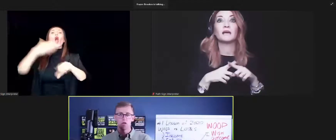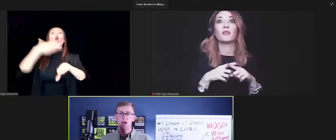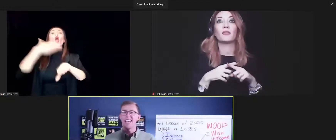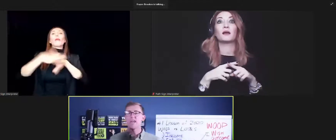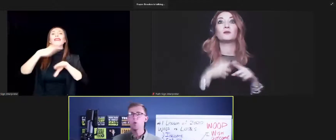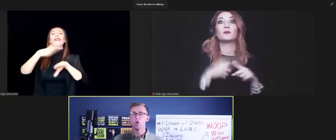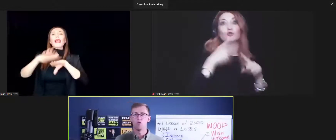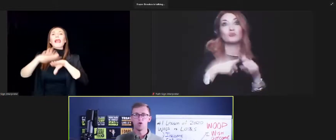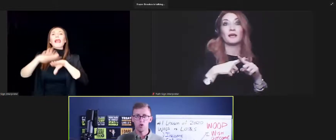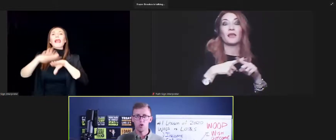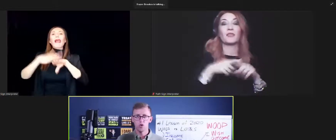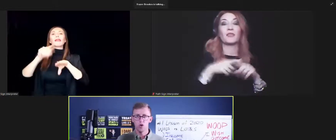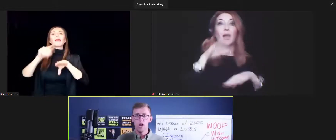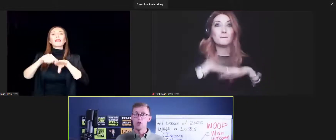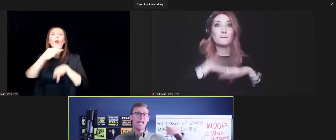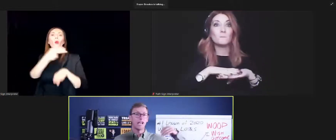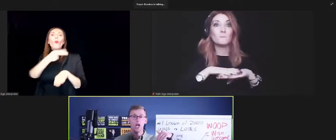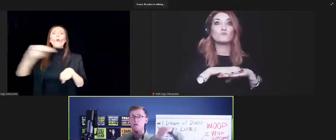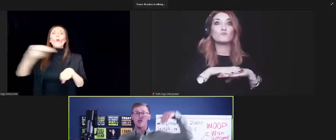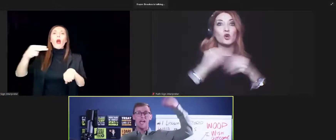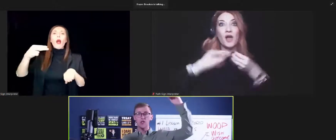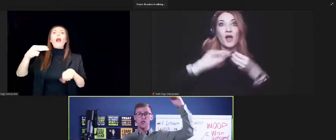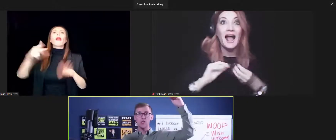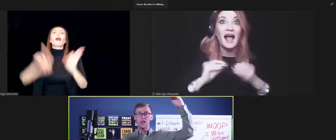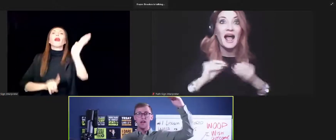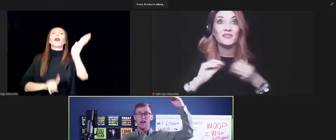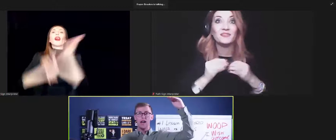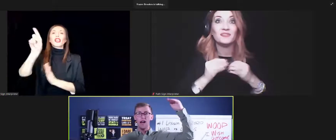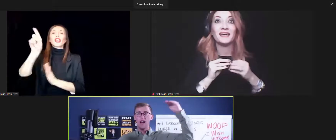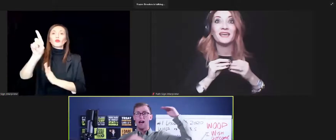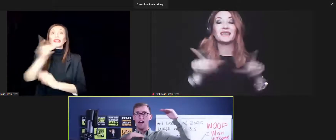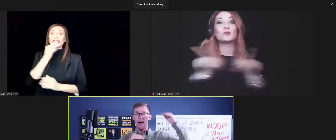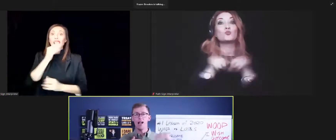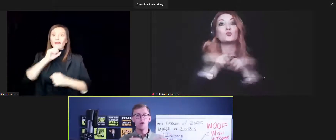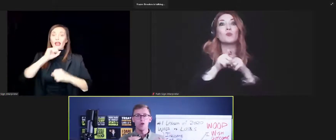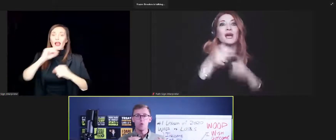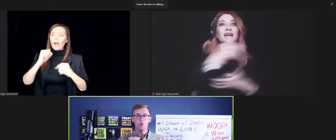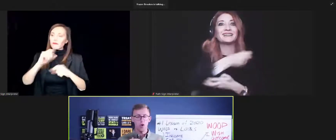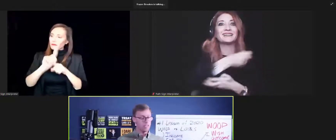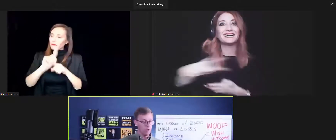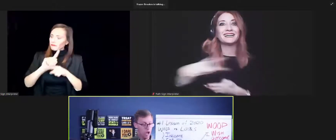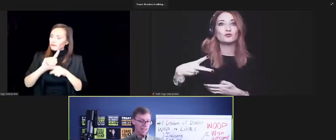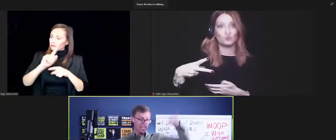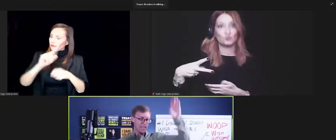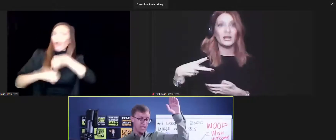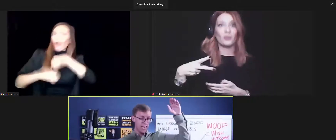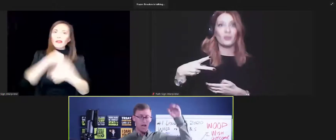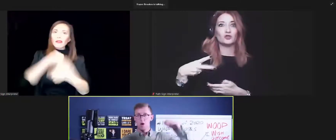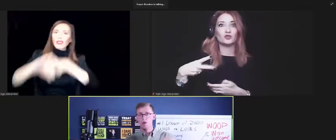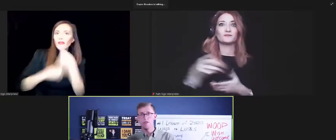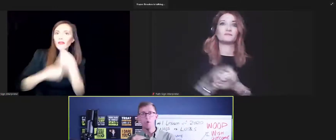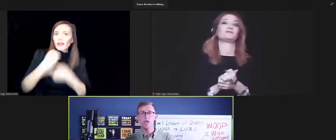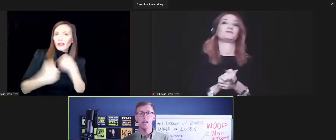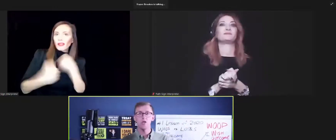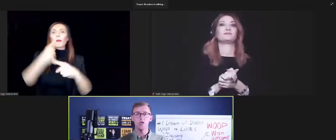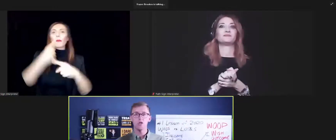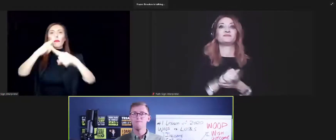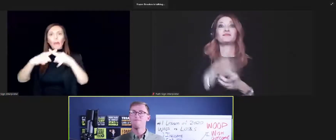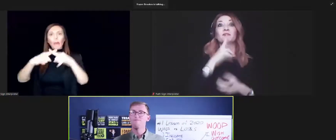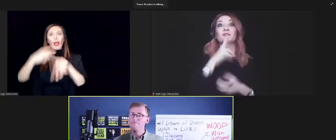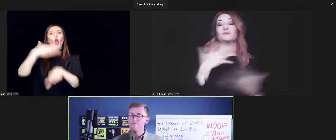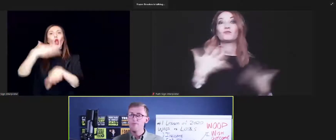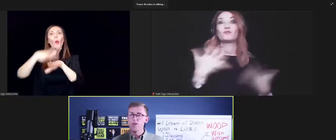skills equals results. You take a lot of skills and you do a lot of activity with no